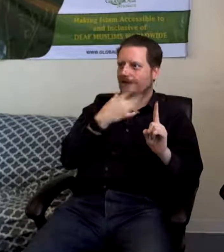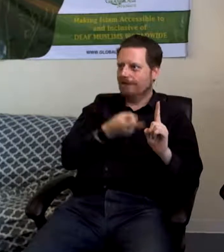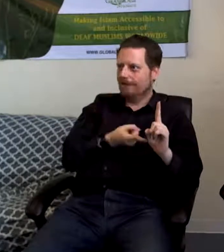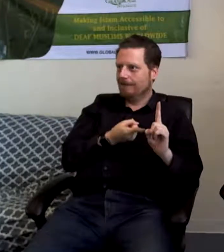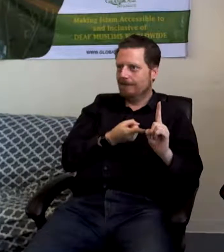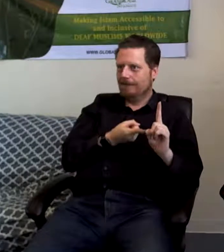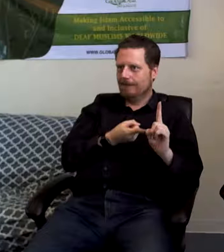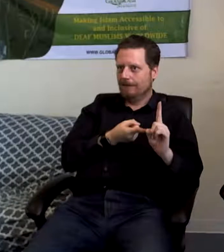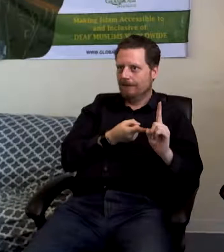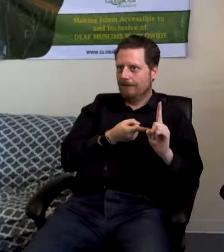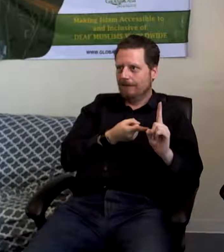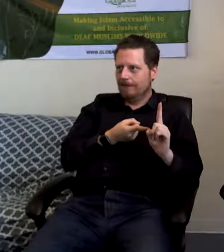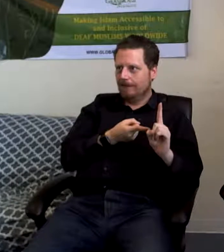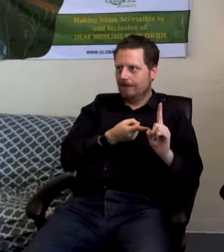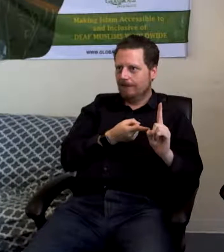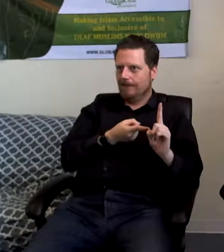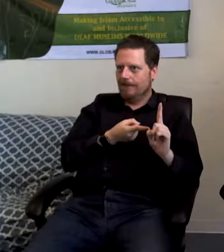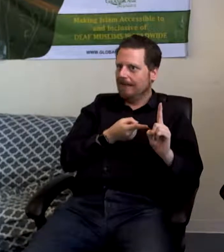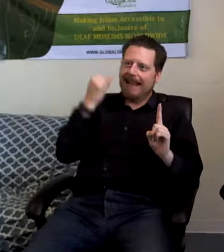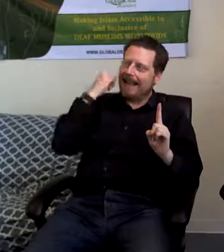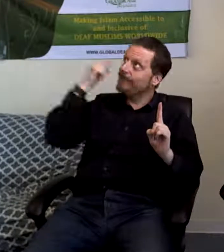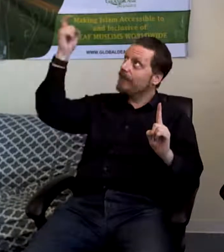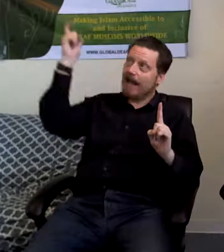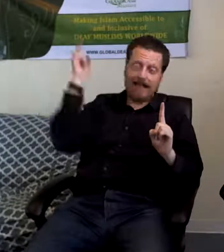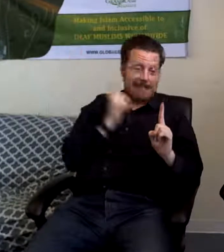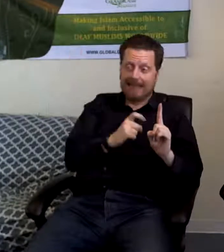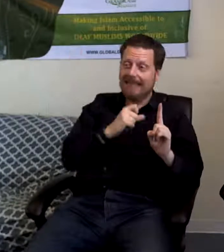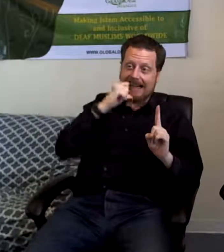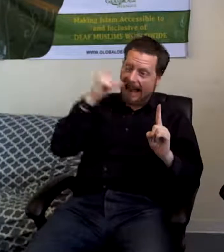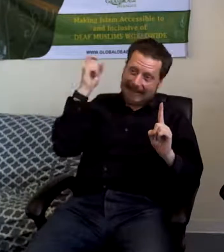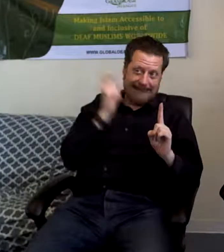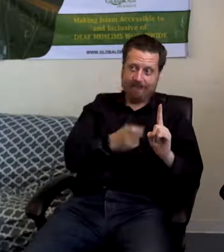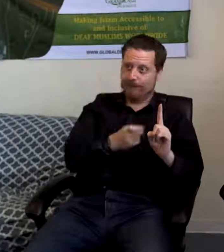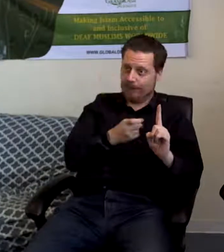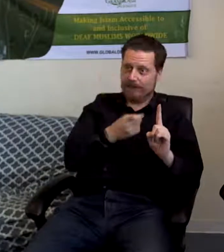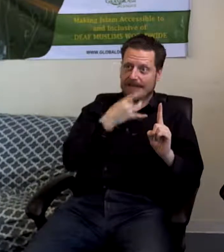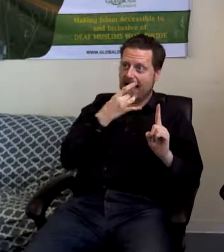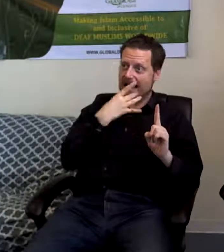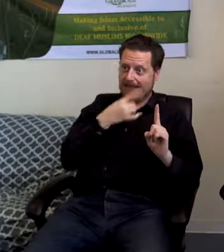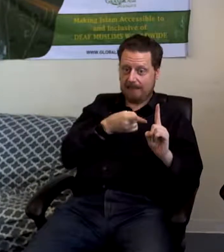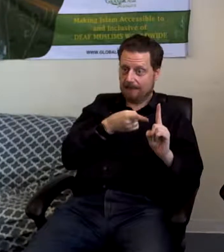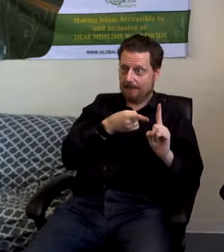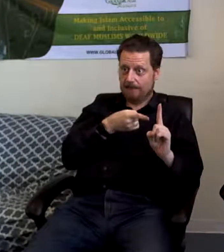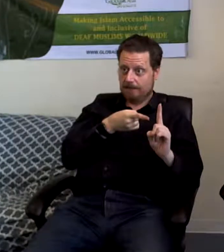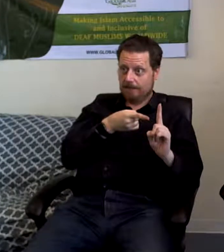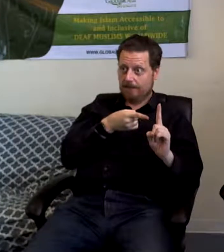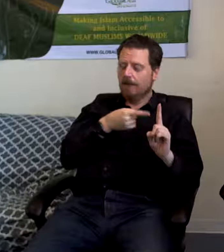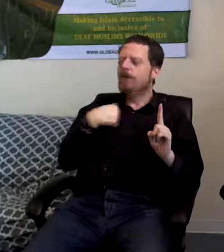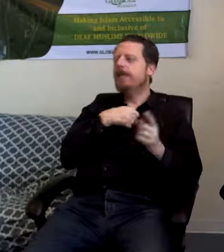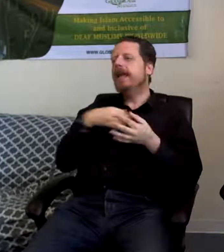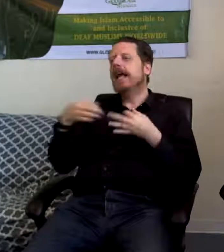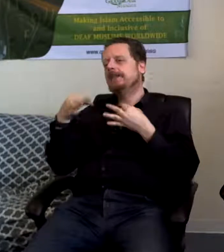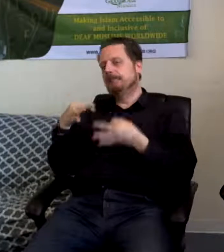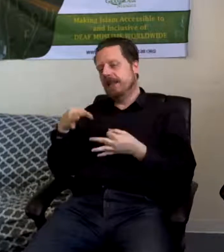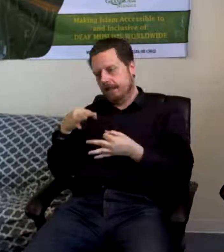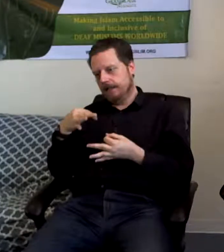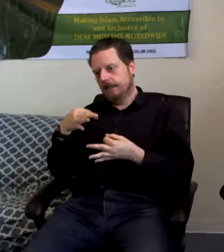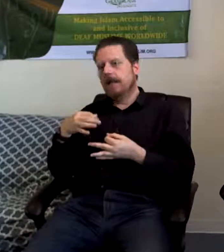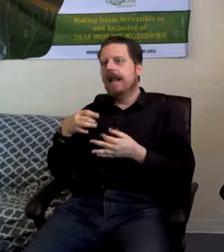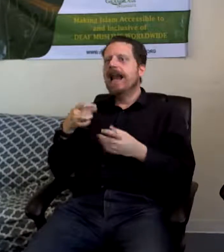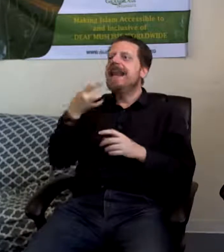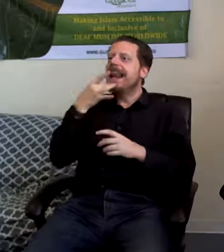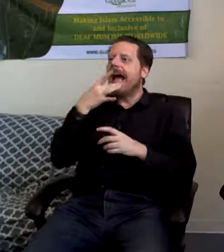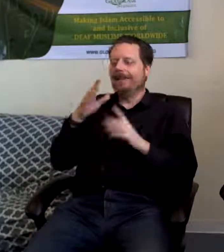He who is not given light by Allah, and as we explained here, light